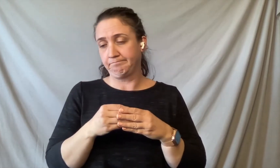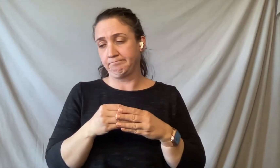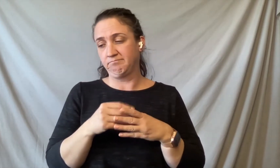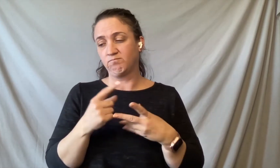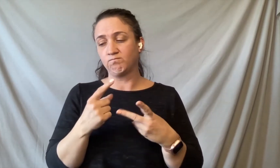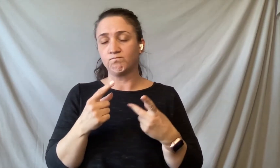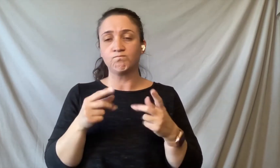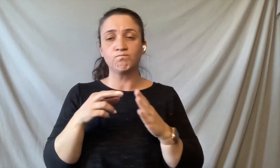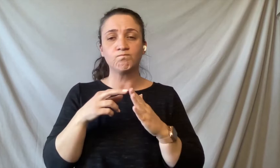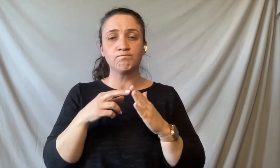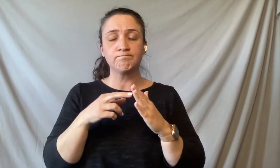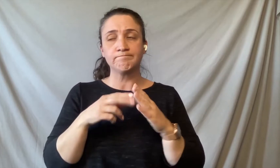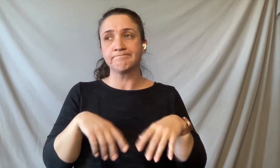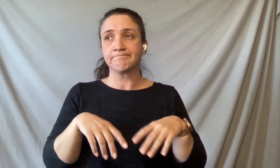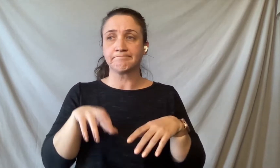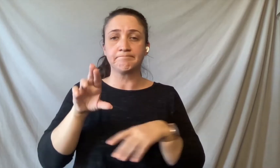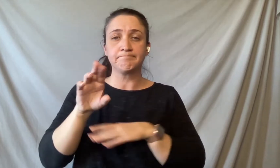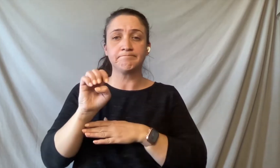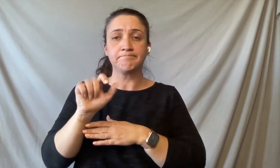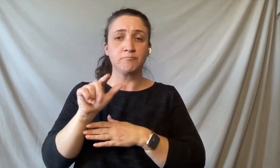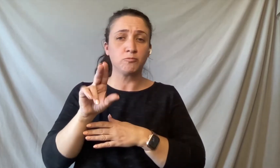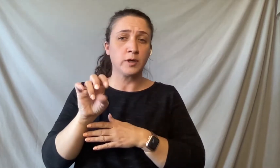regulatory background